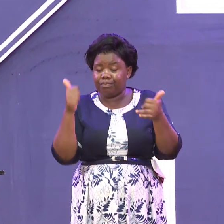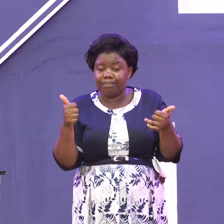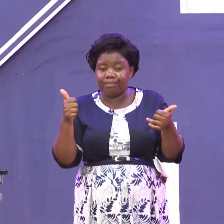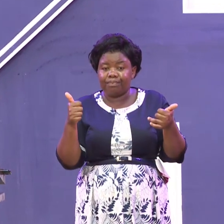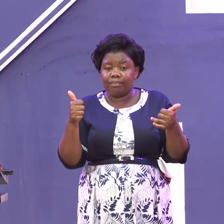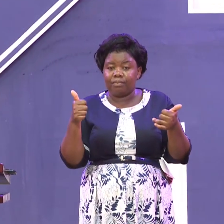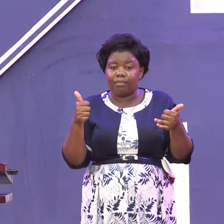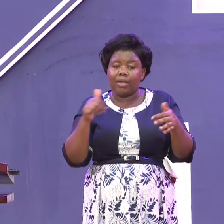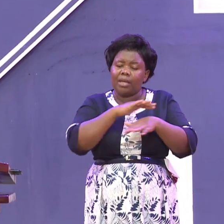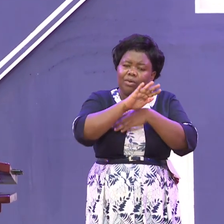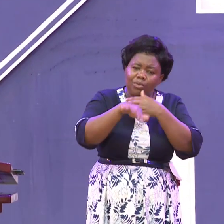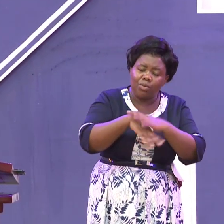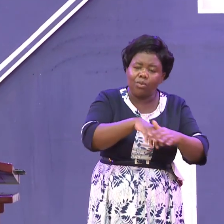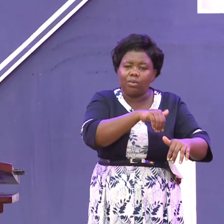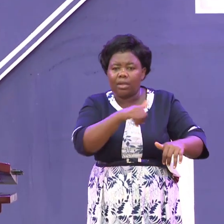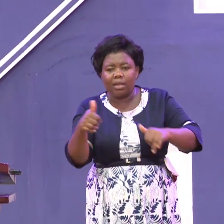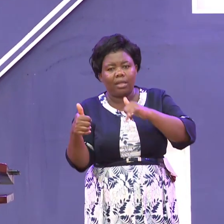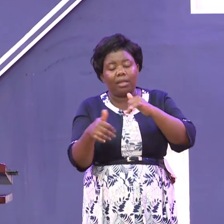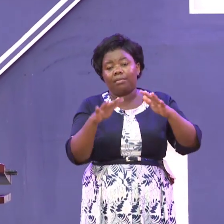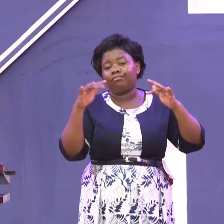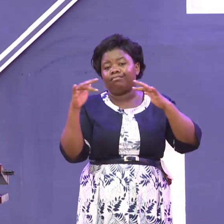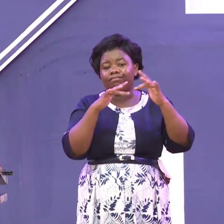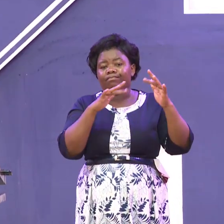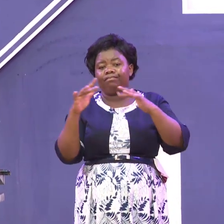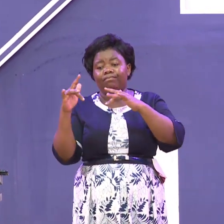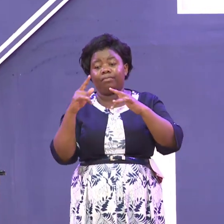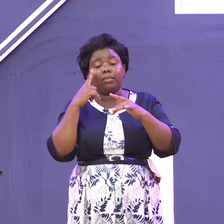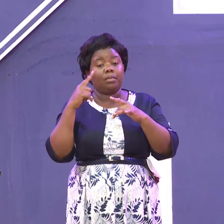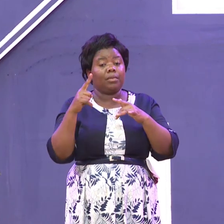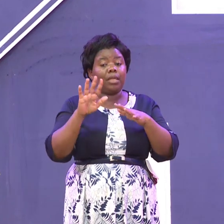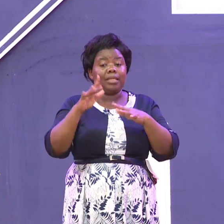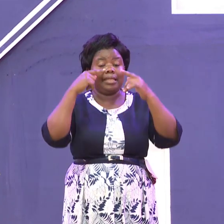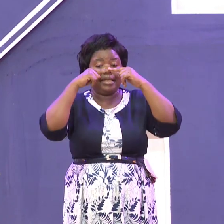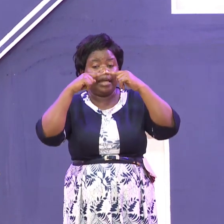that. Nentale ndala zoinzo ogendo ngo tunulira abalabe